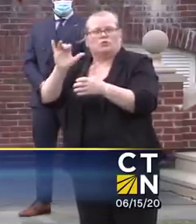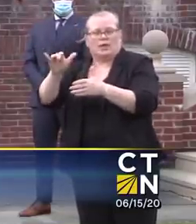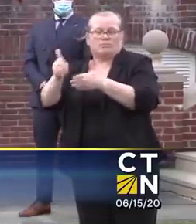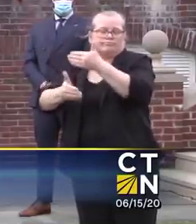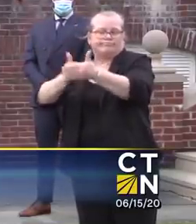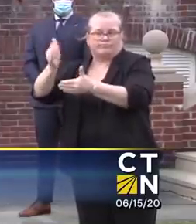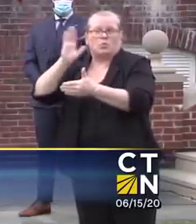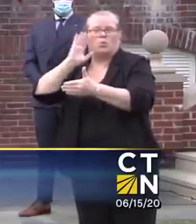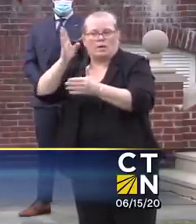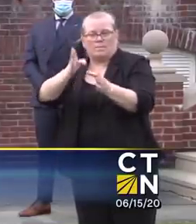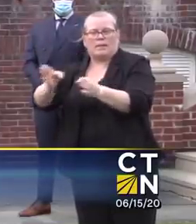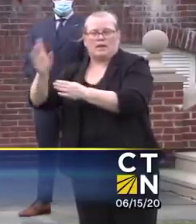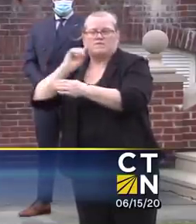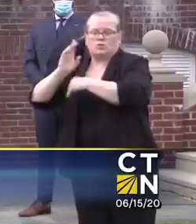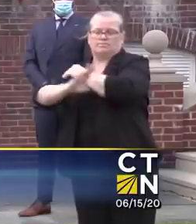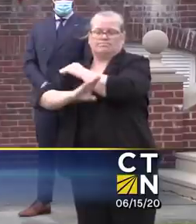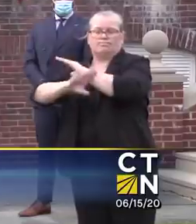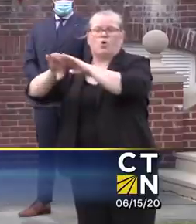study every year.